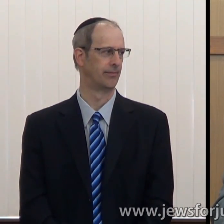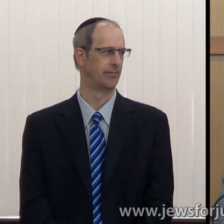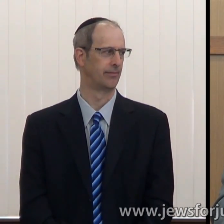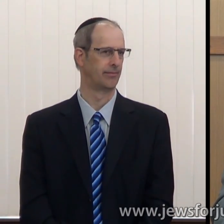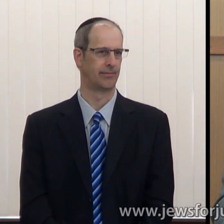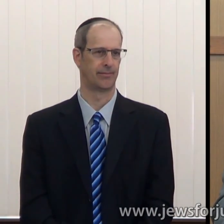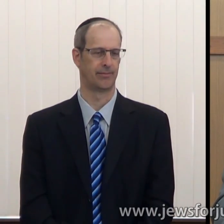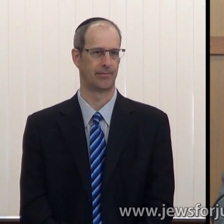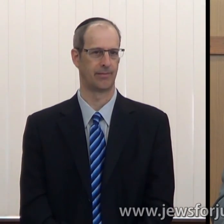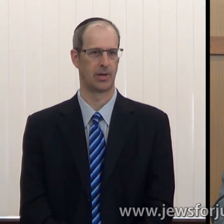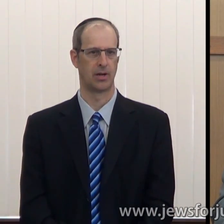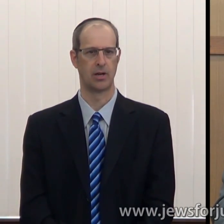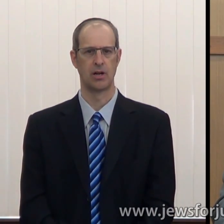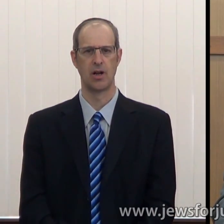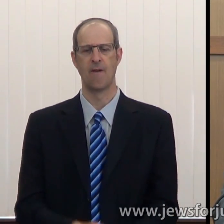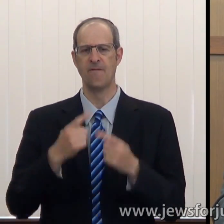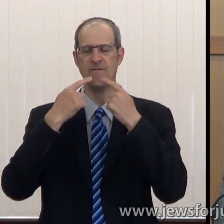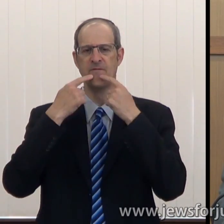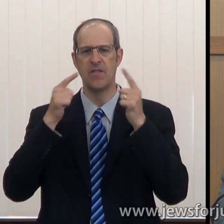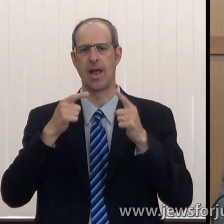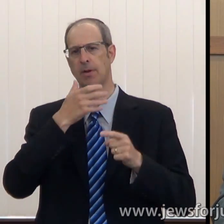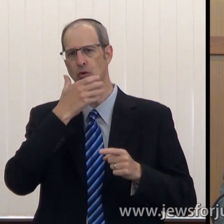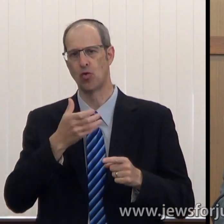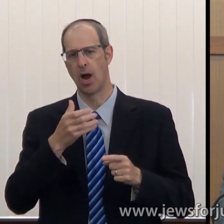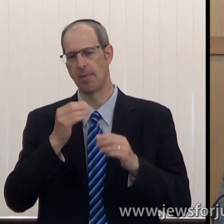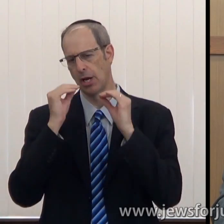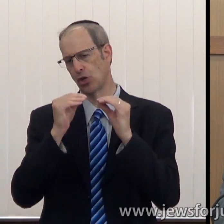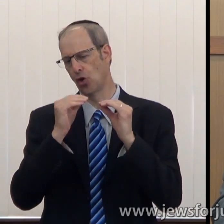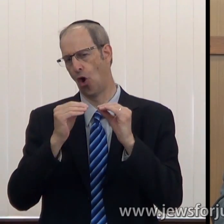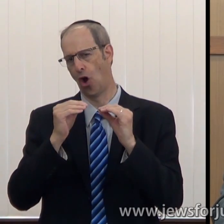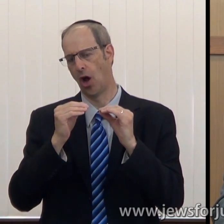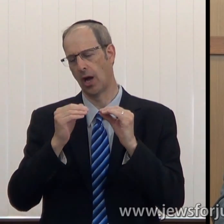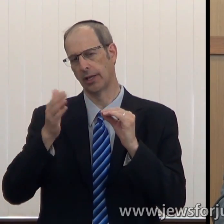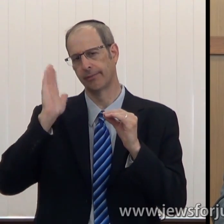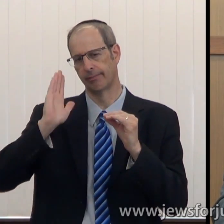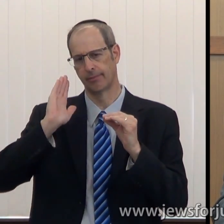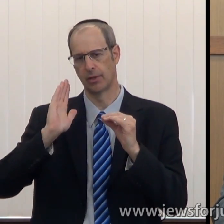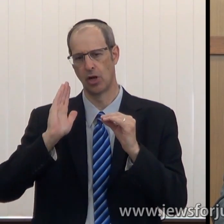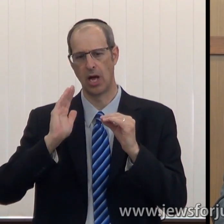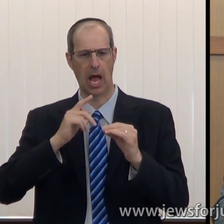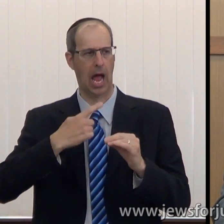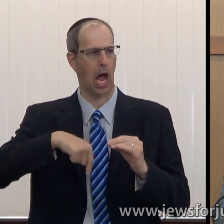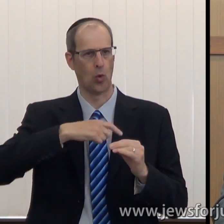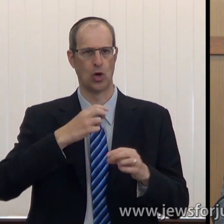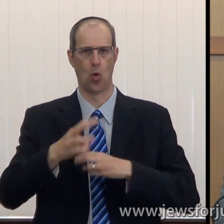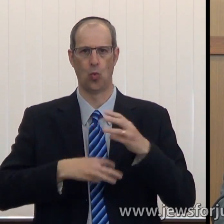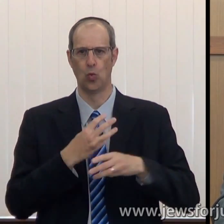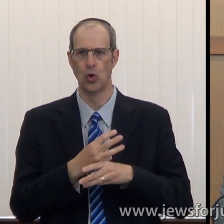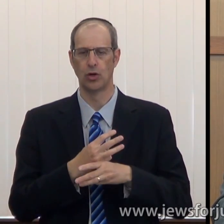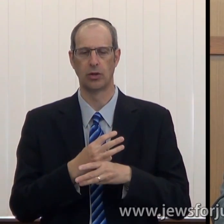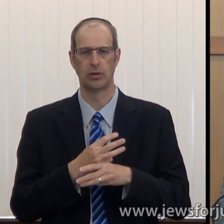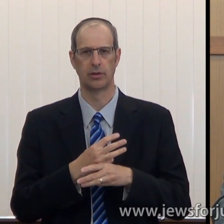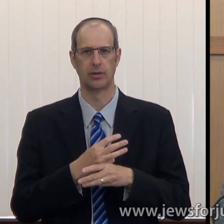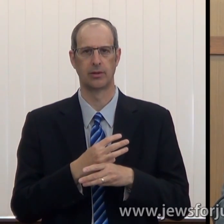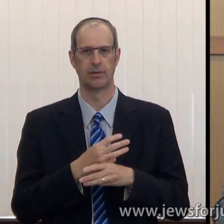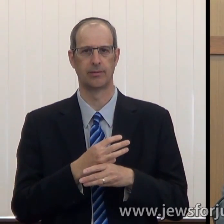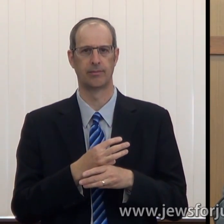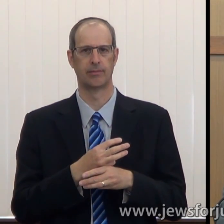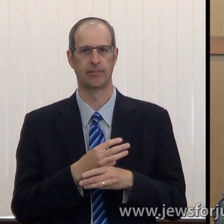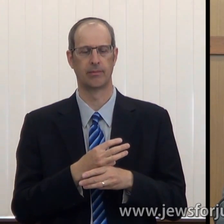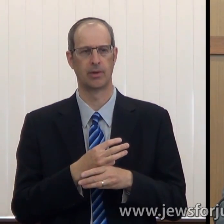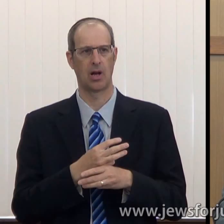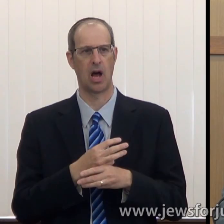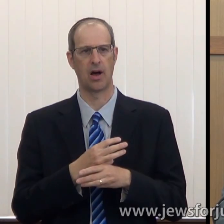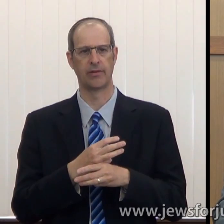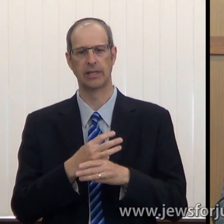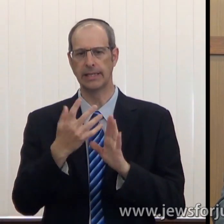A great rabbi once taught that the world we live in, our world, is a world of